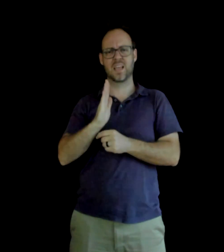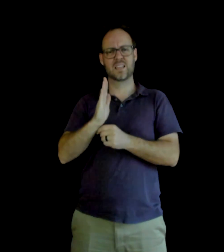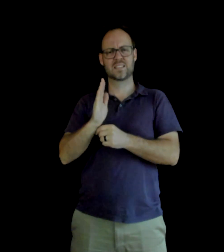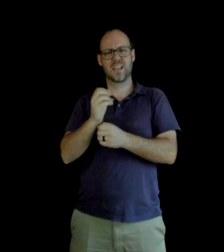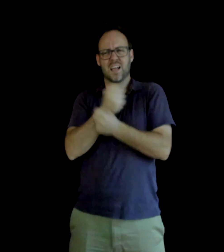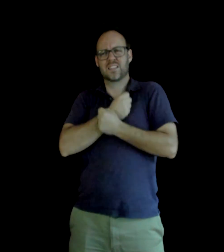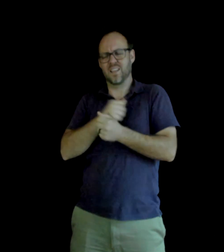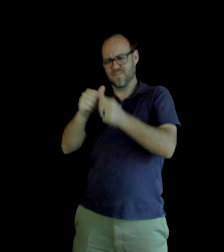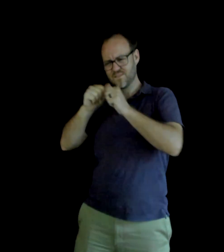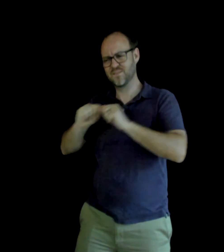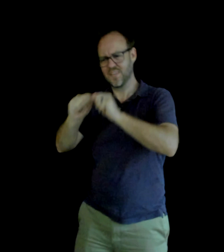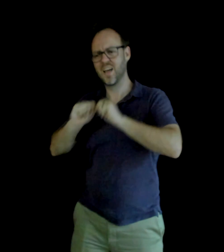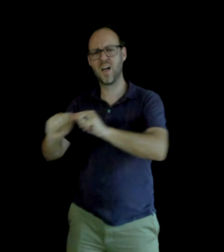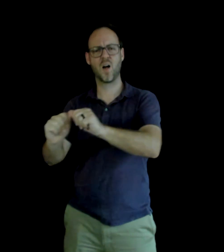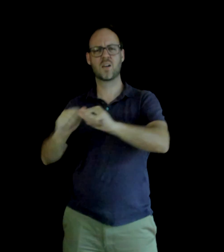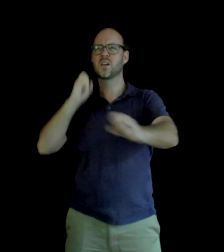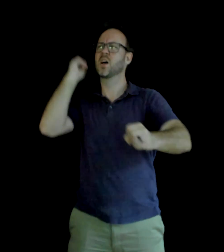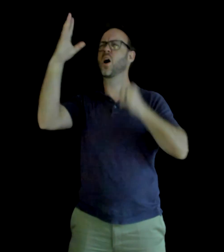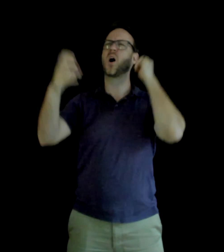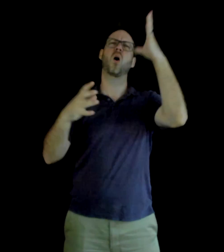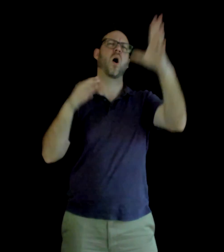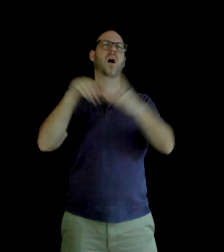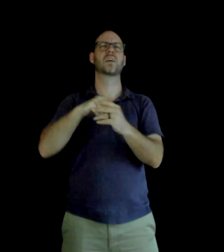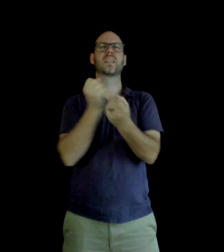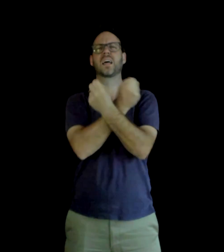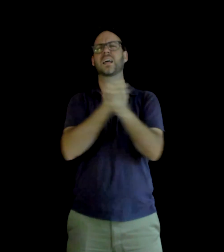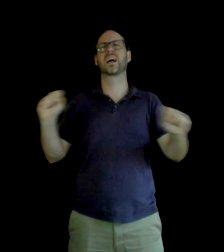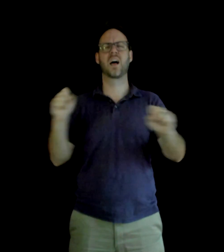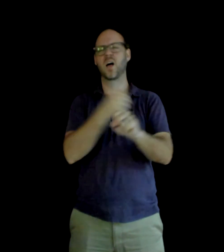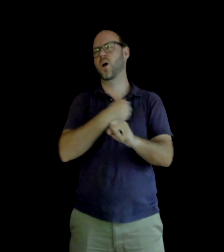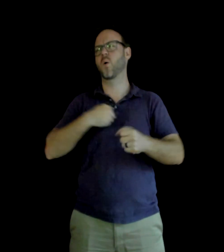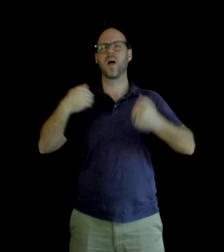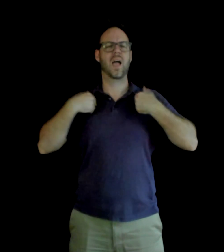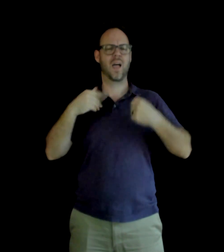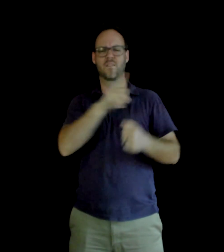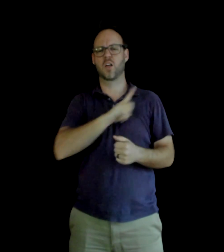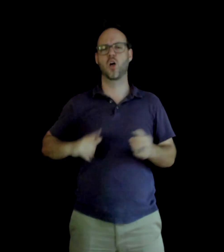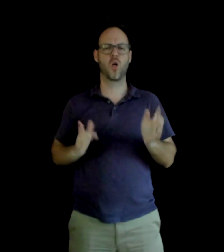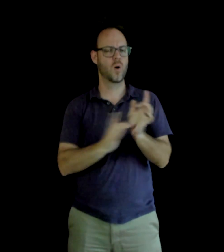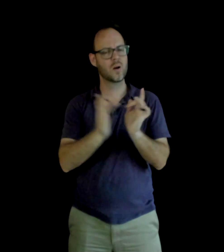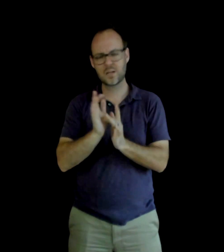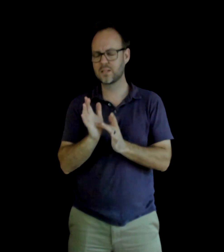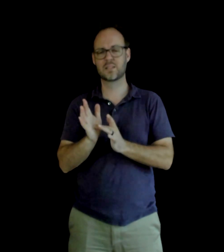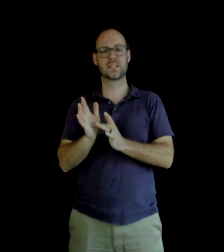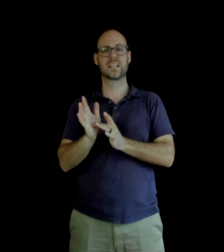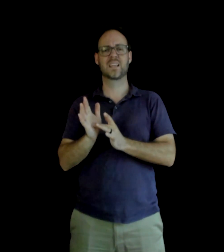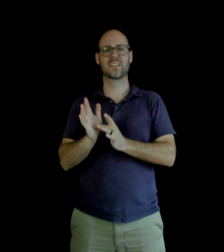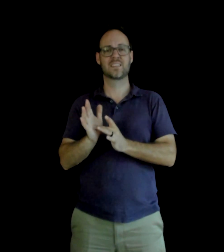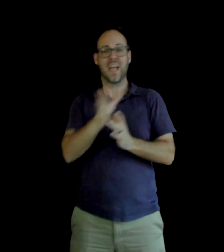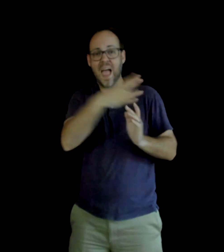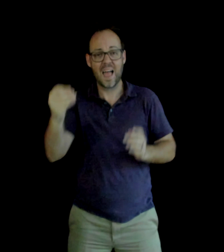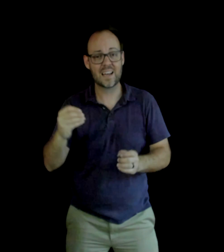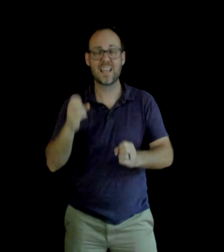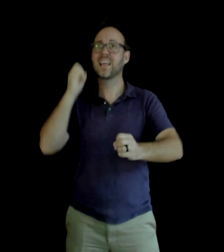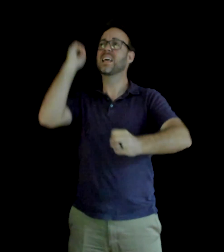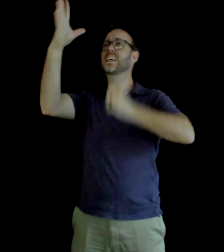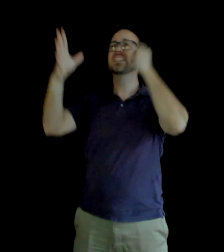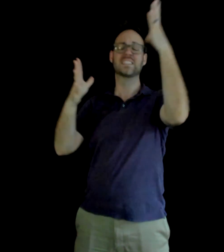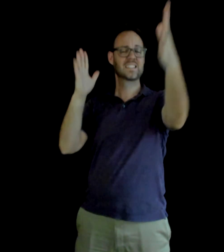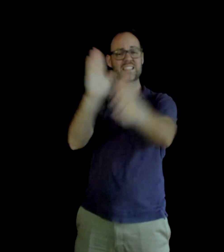in God's steadfast love. It rejoices in the salvation that we have in the Lord Jesus. It even sings to